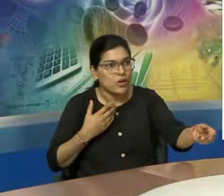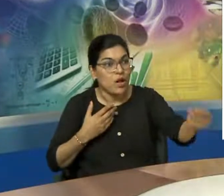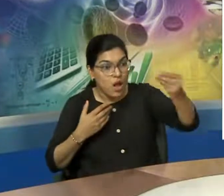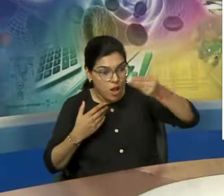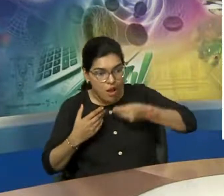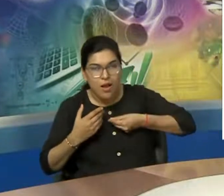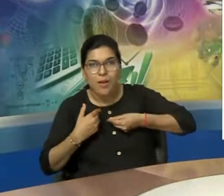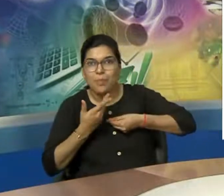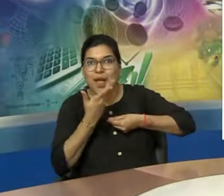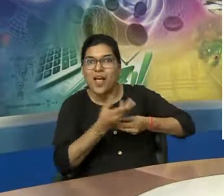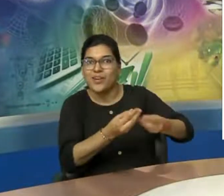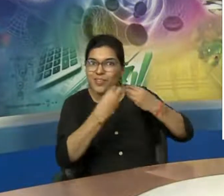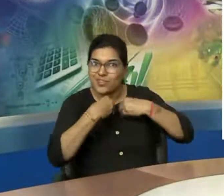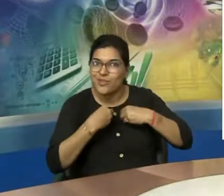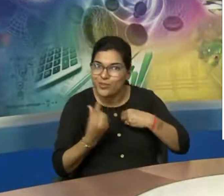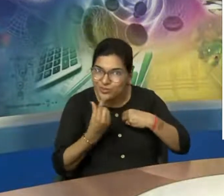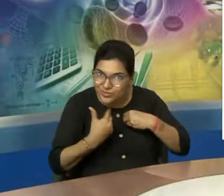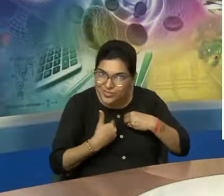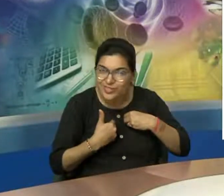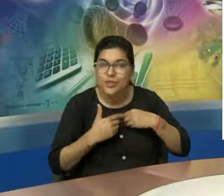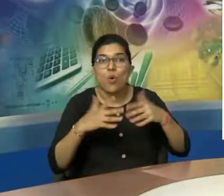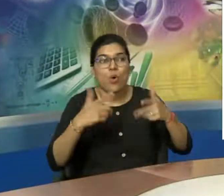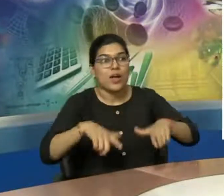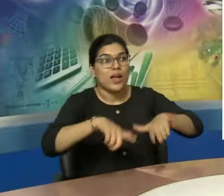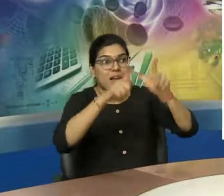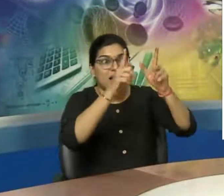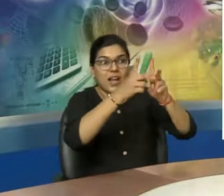any other resource or a material.